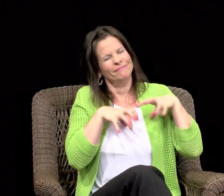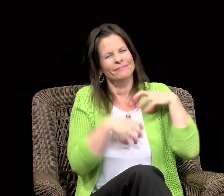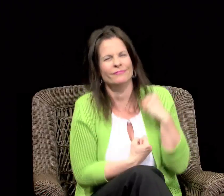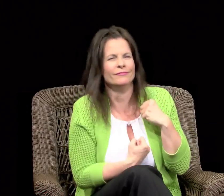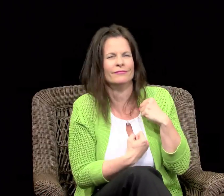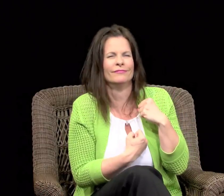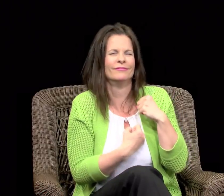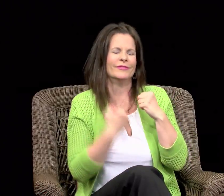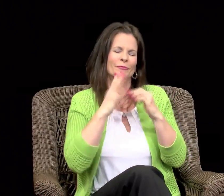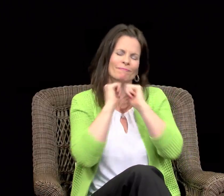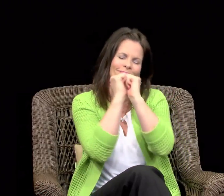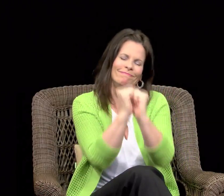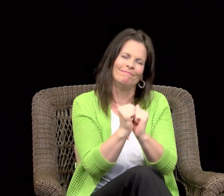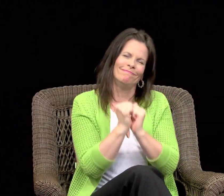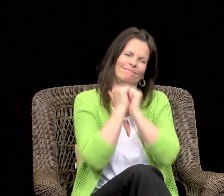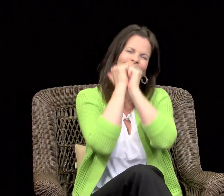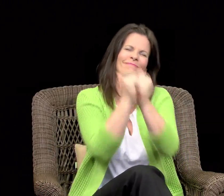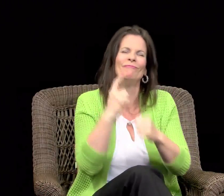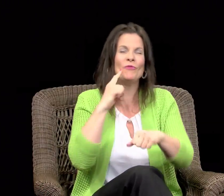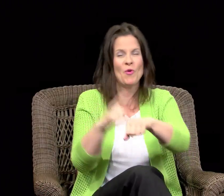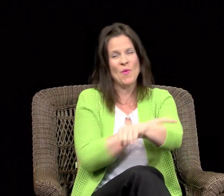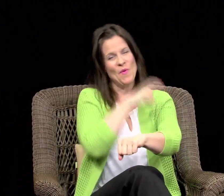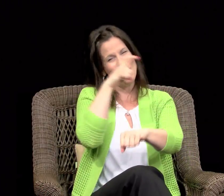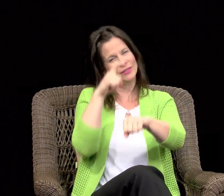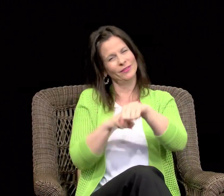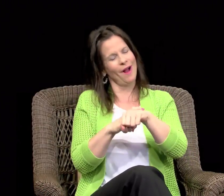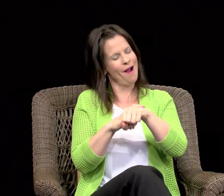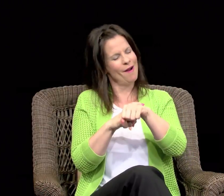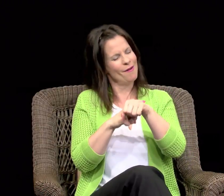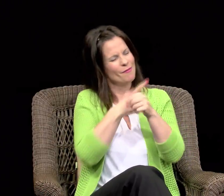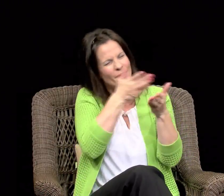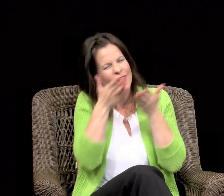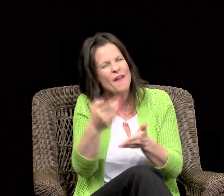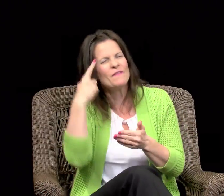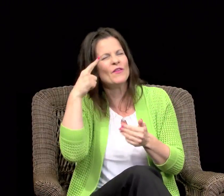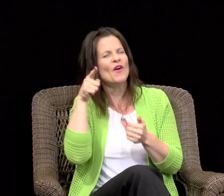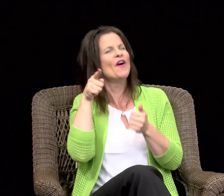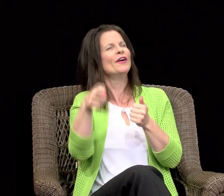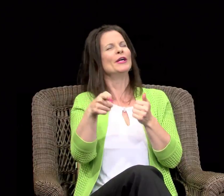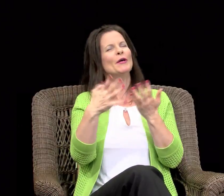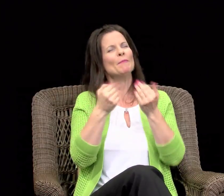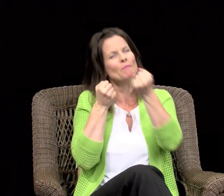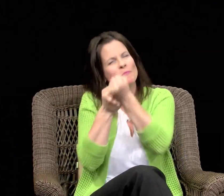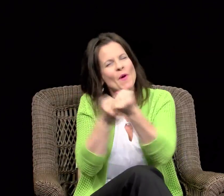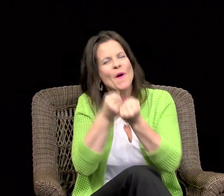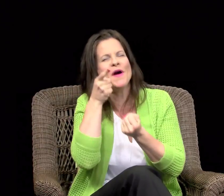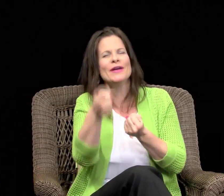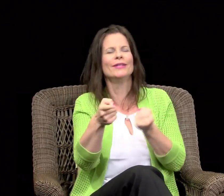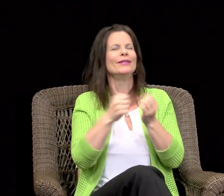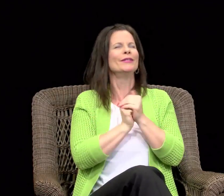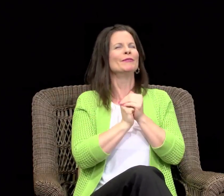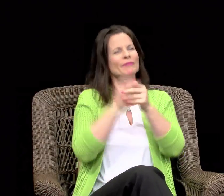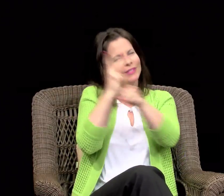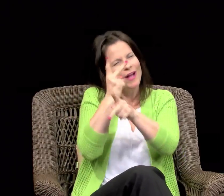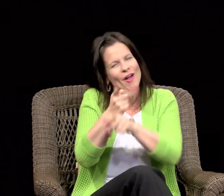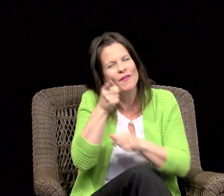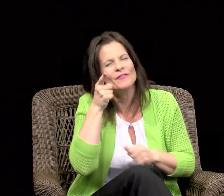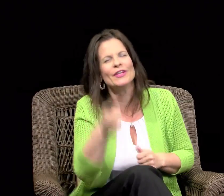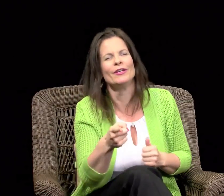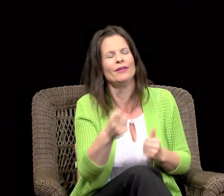And her husband was truly heartbroken. They had been together for a long time. And he was there for her. He supported her.